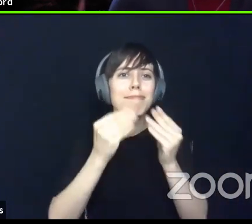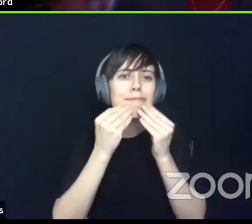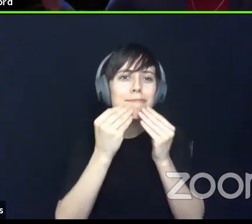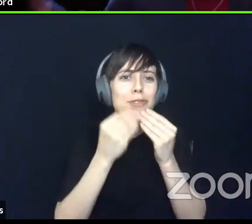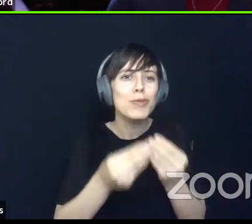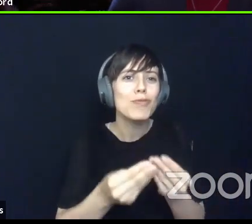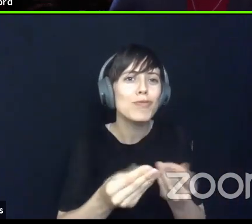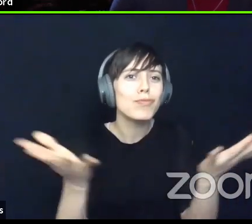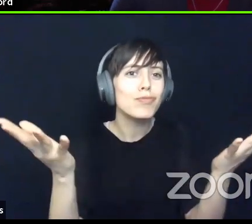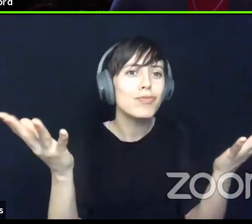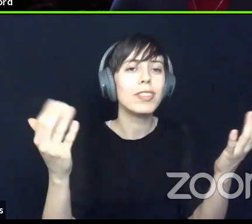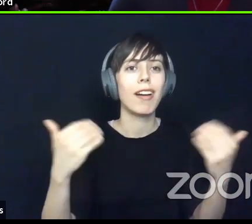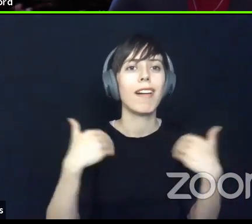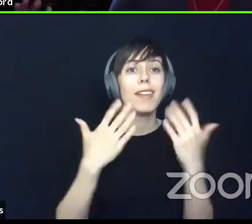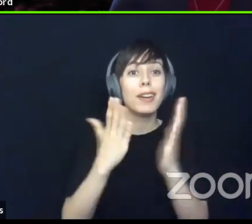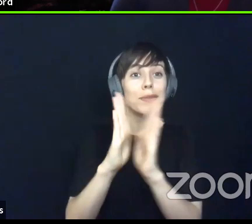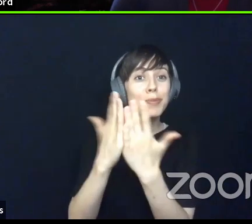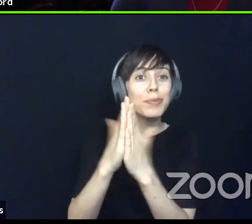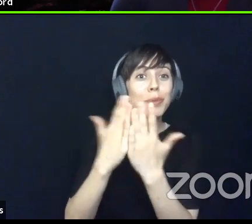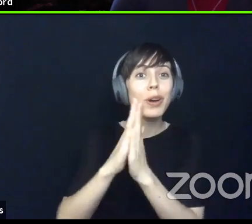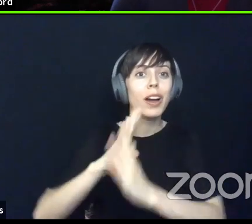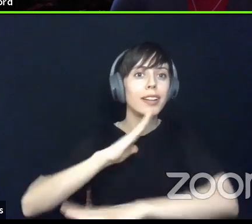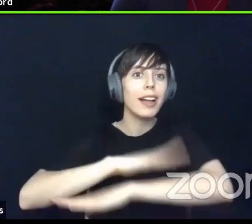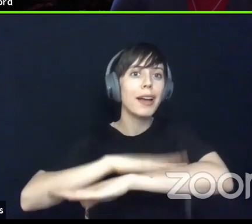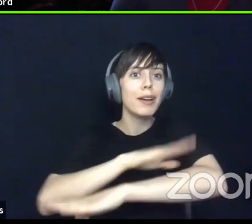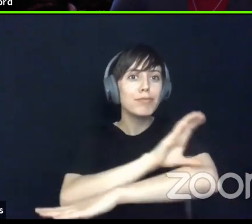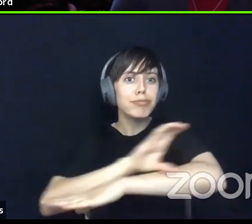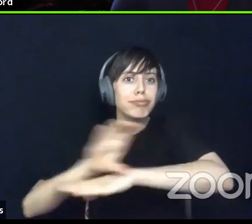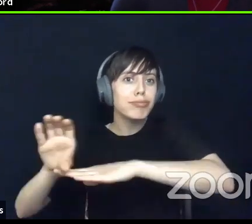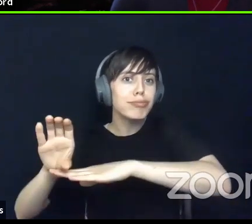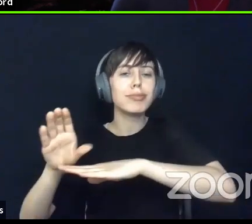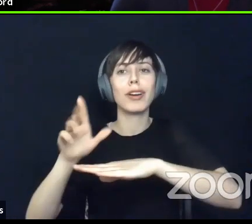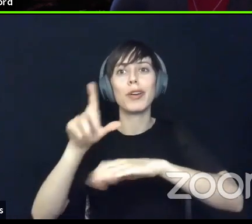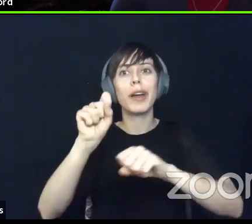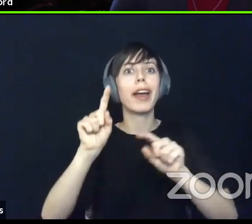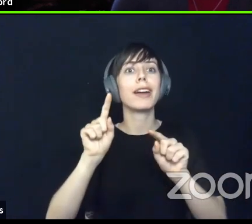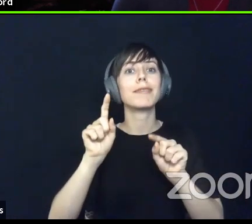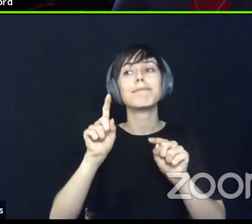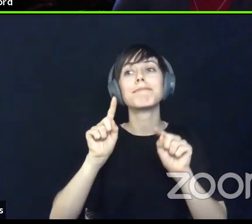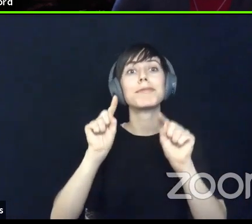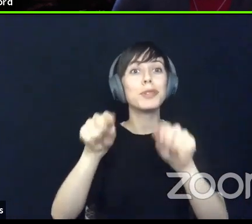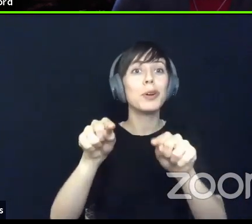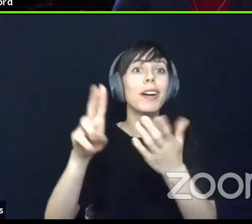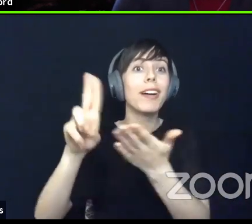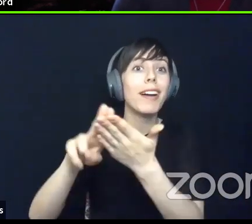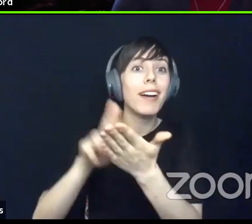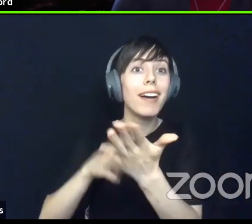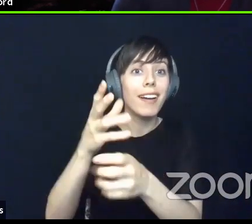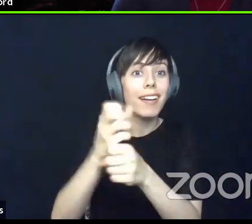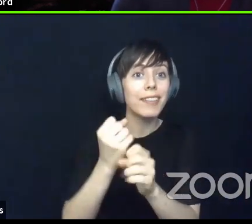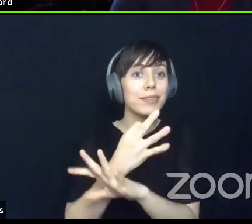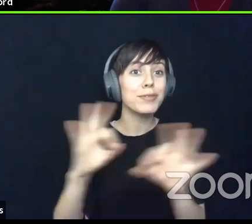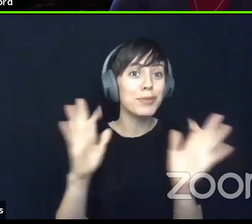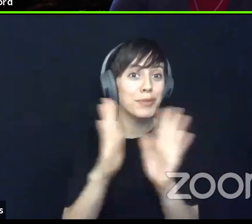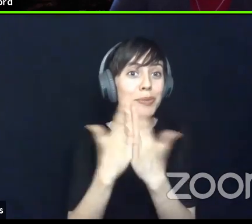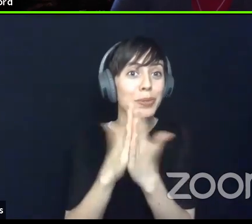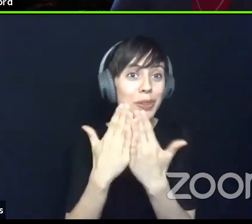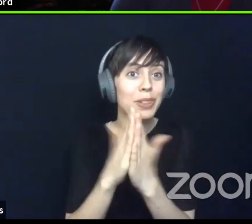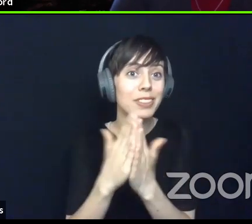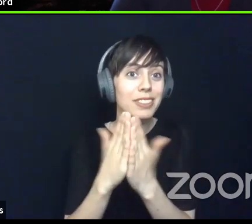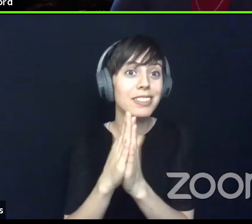Scholastic that used to have reading, the reading tree in parks, where you could go there and you could sign up and get free books. And if you